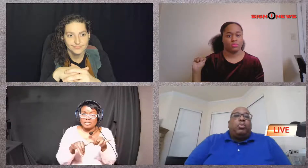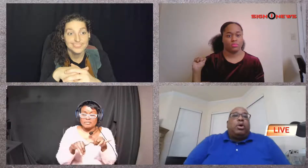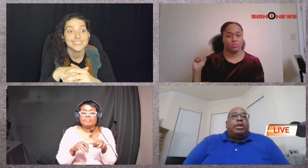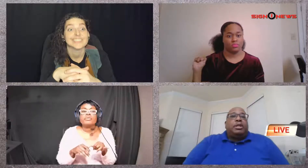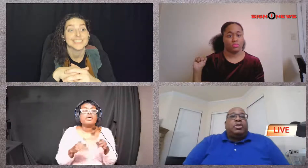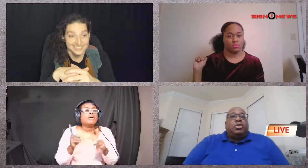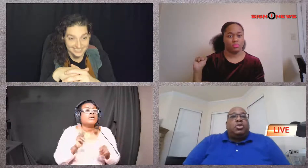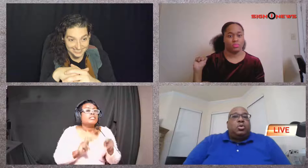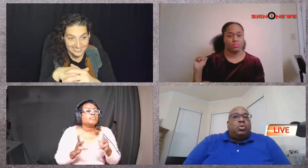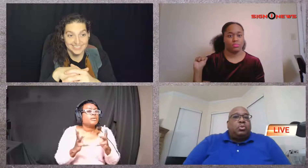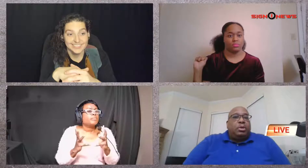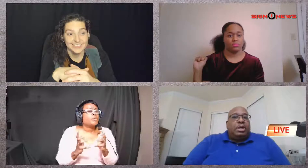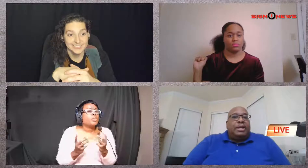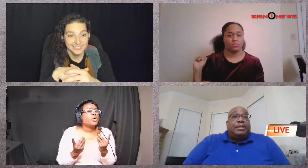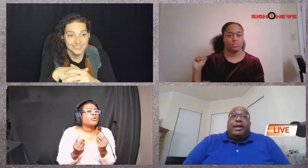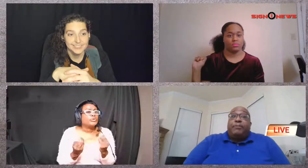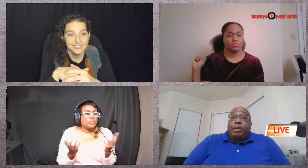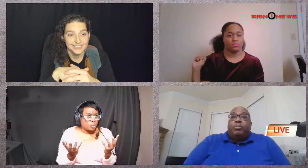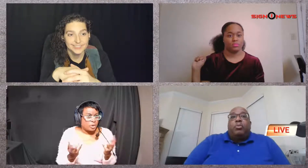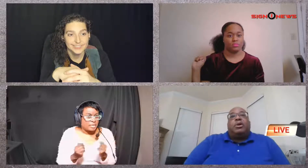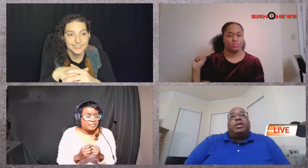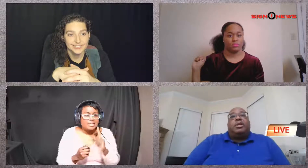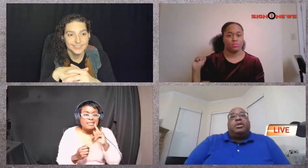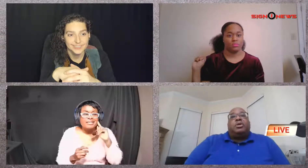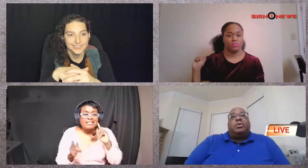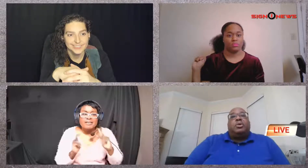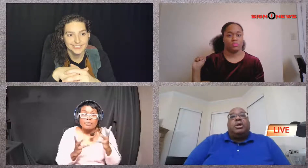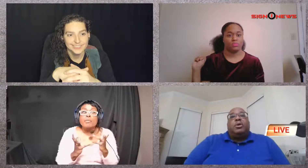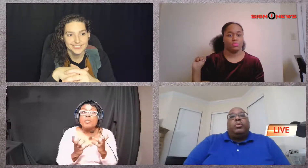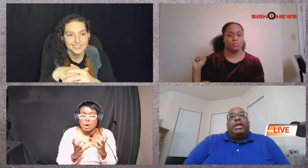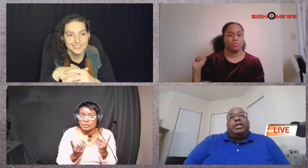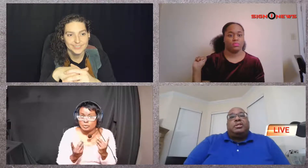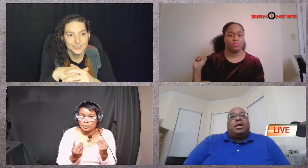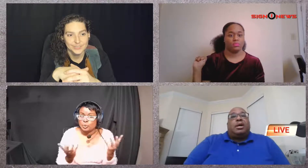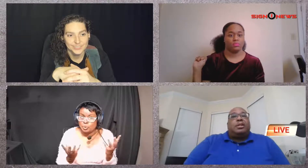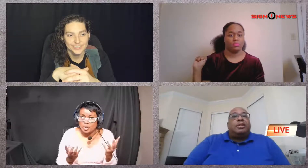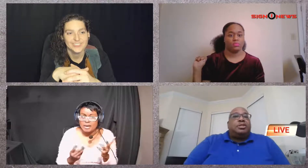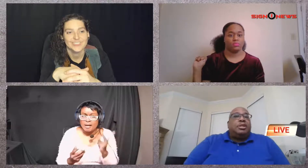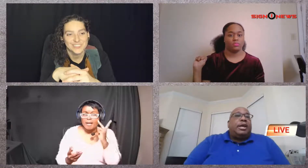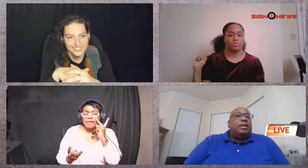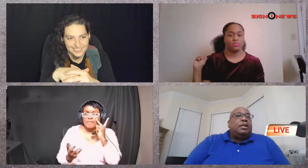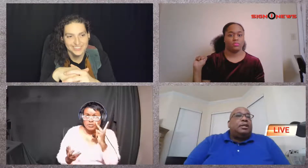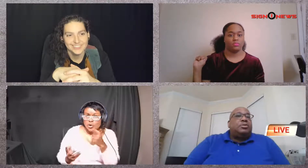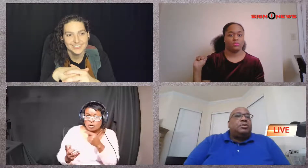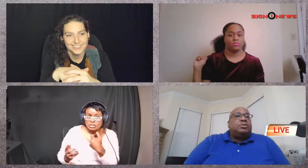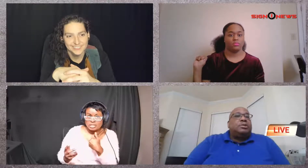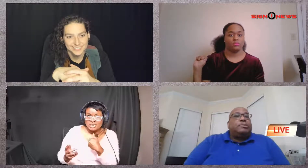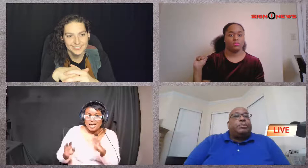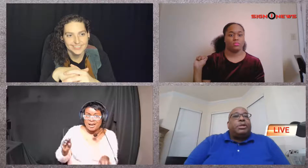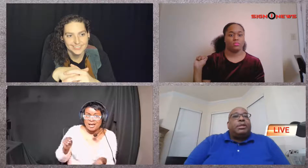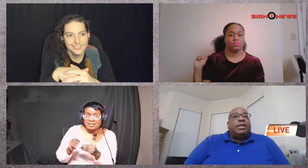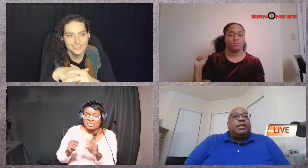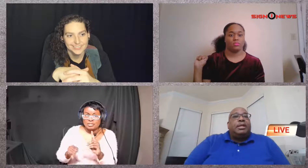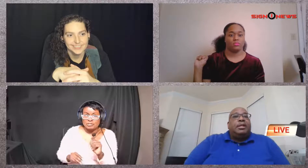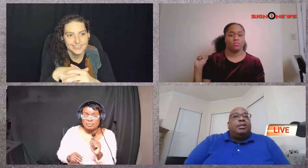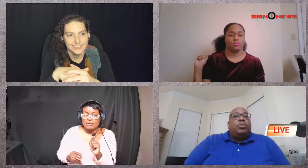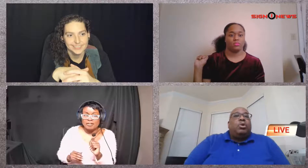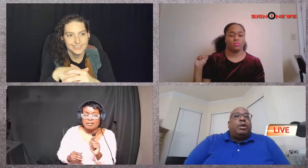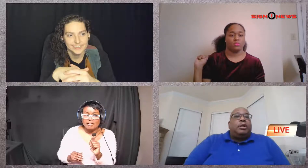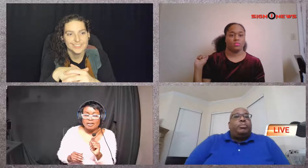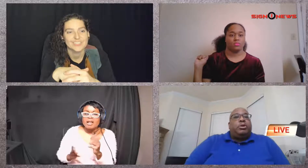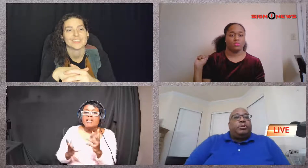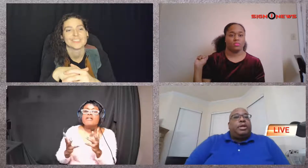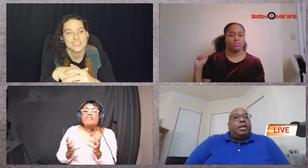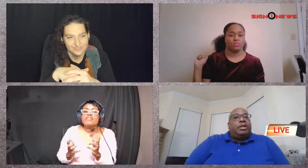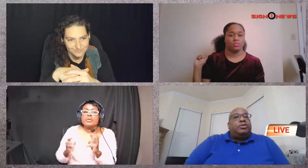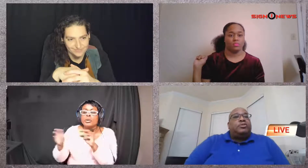What people wanted to do, deaf people wanted to do when they saw that she had an additional disability, they